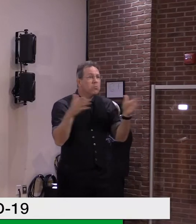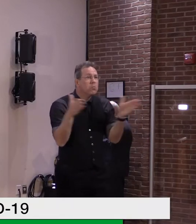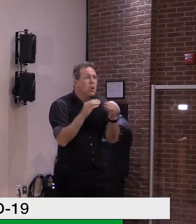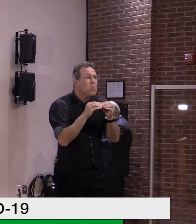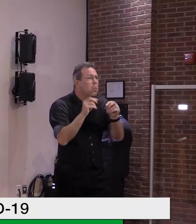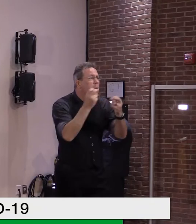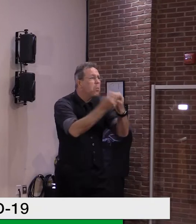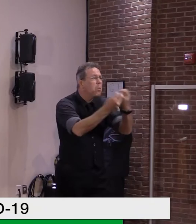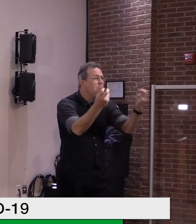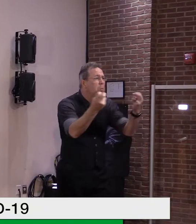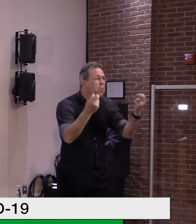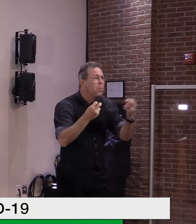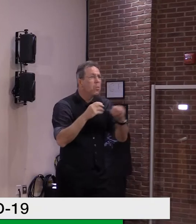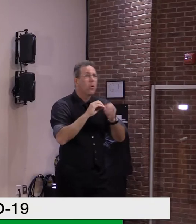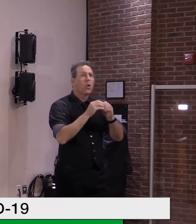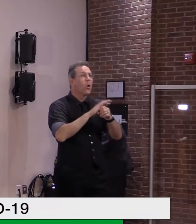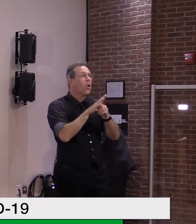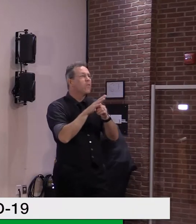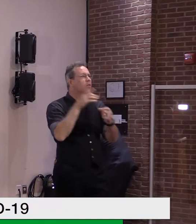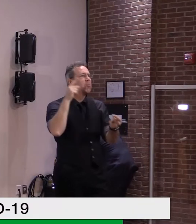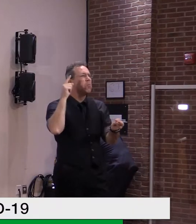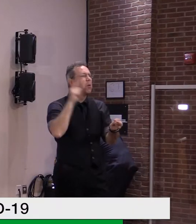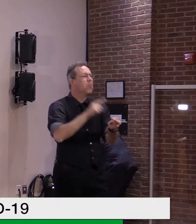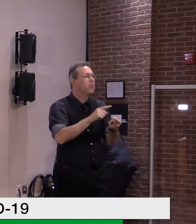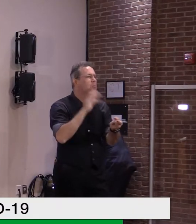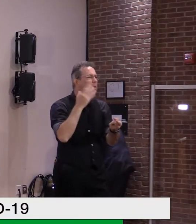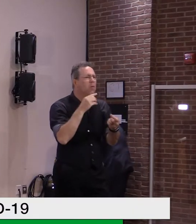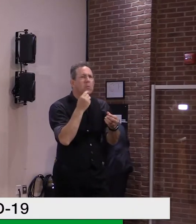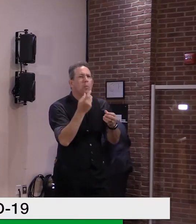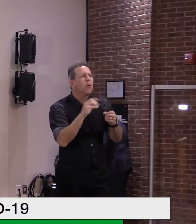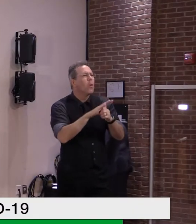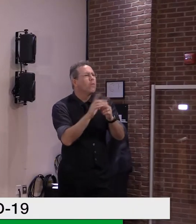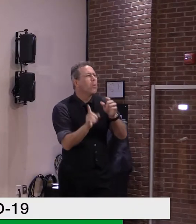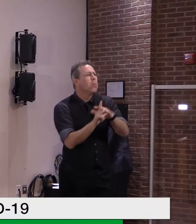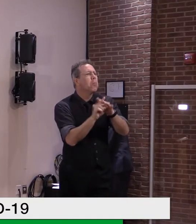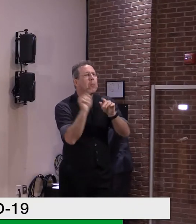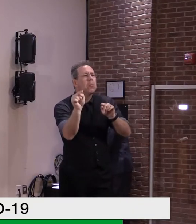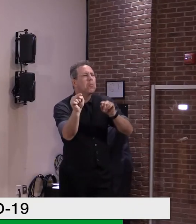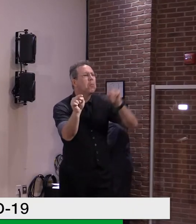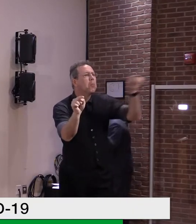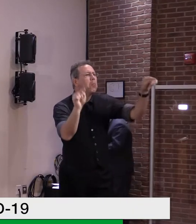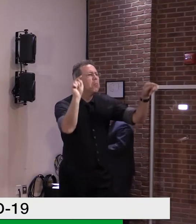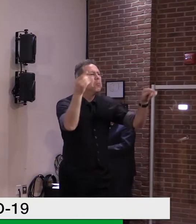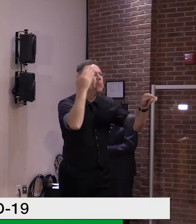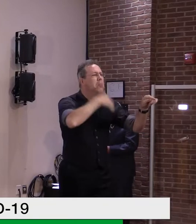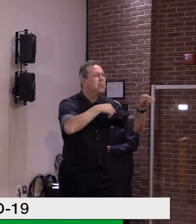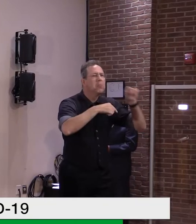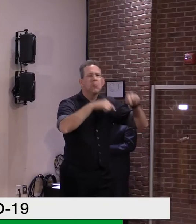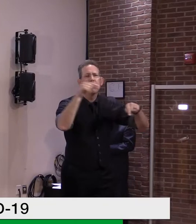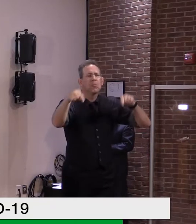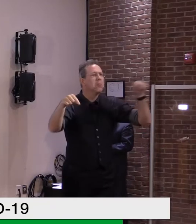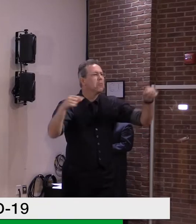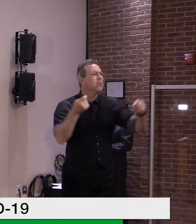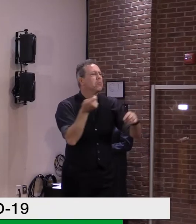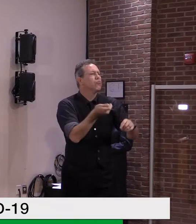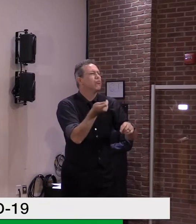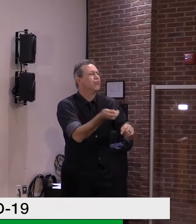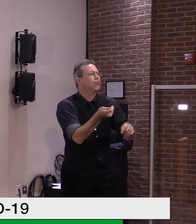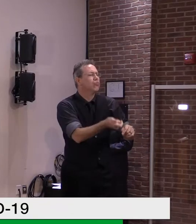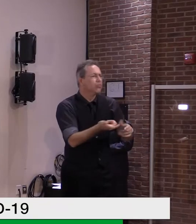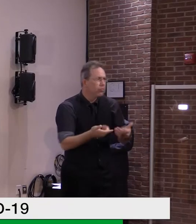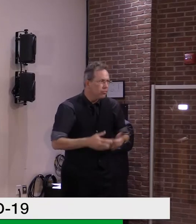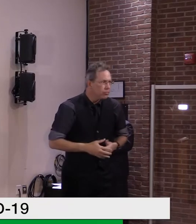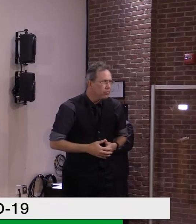communities that could be transmitted from person to person, and that would be the ultimate goal. So if there are some people who can't